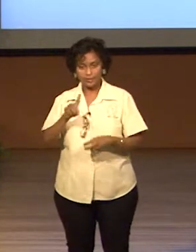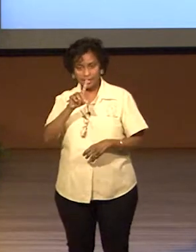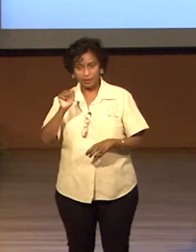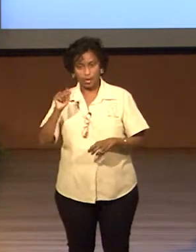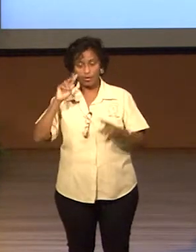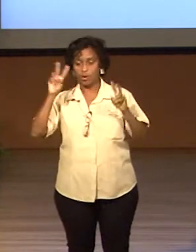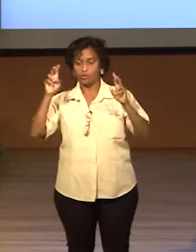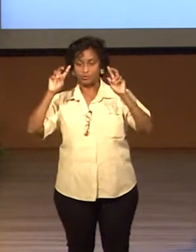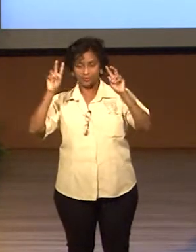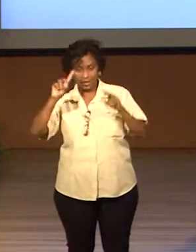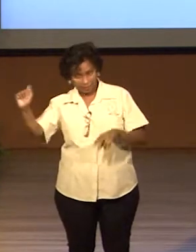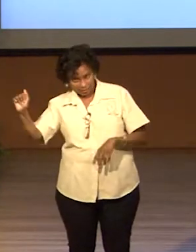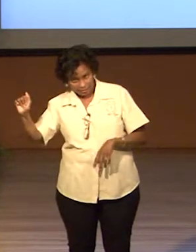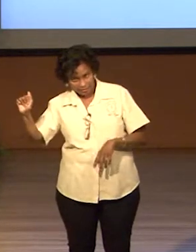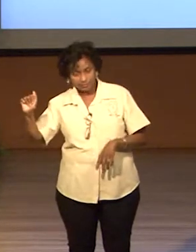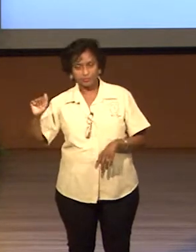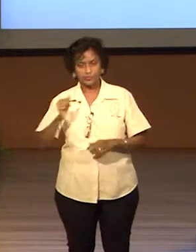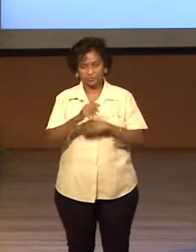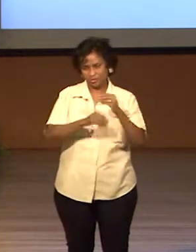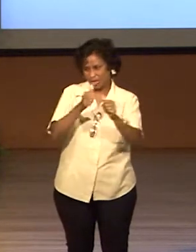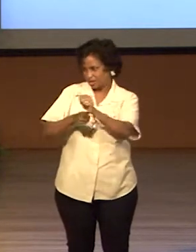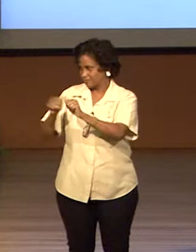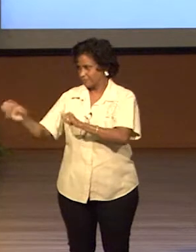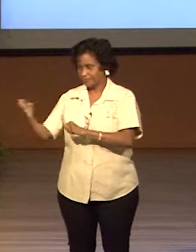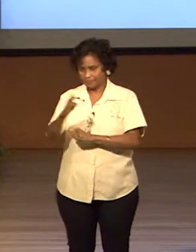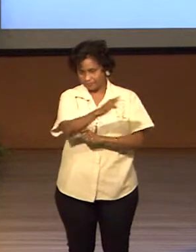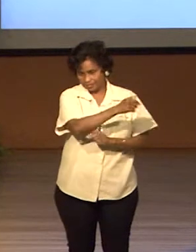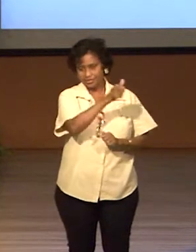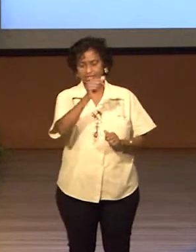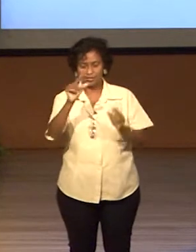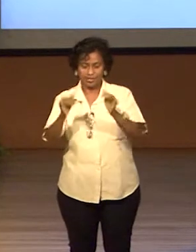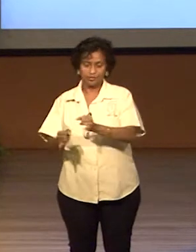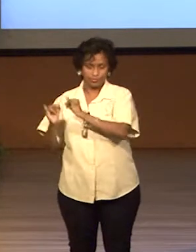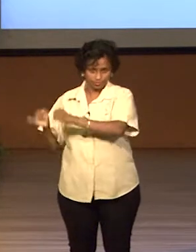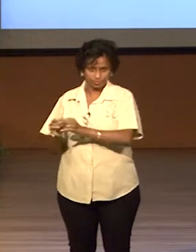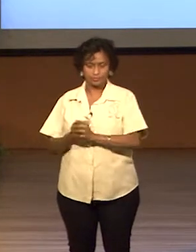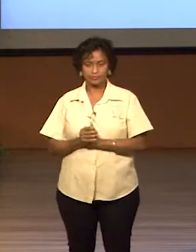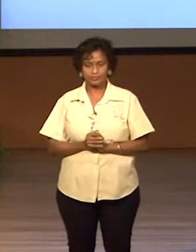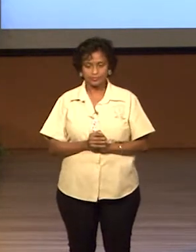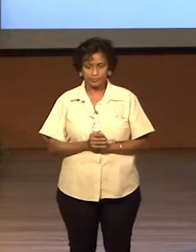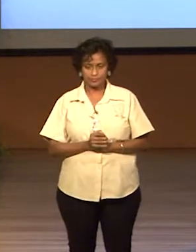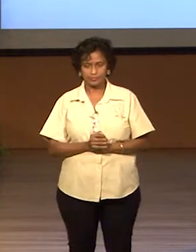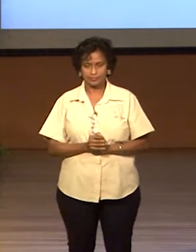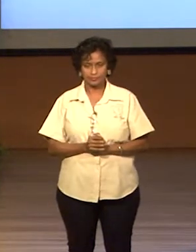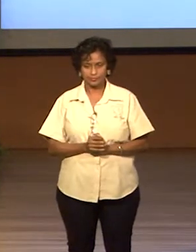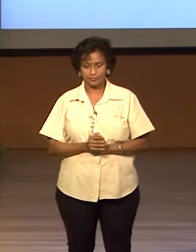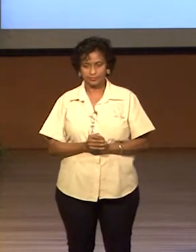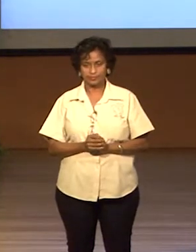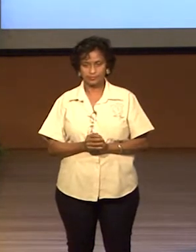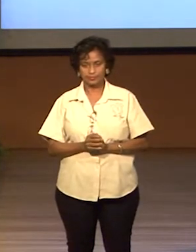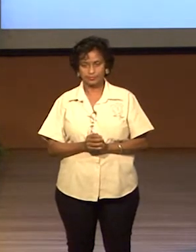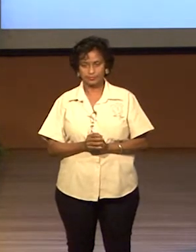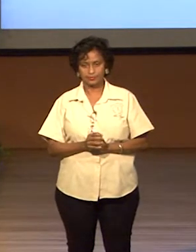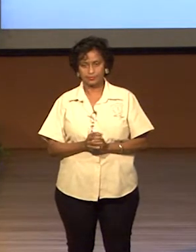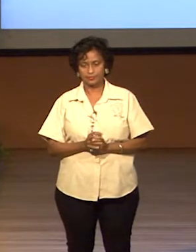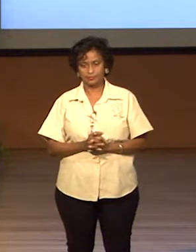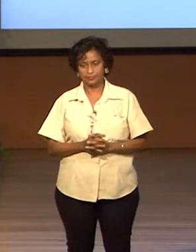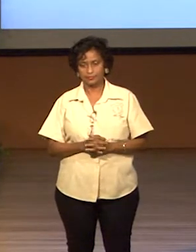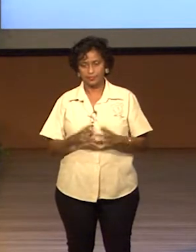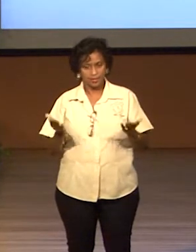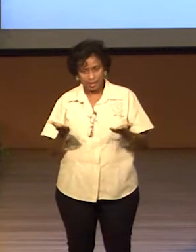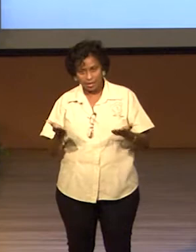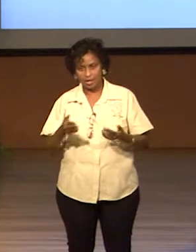separate categories for disability, but just recognizing that some people, because of their